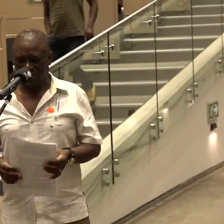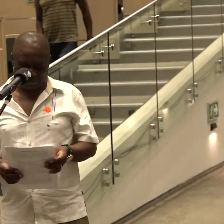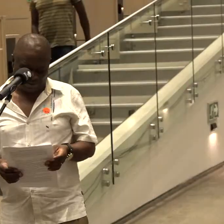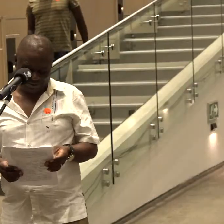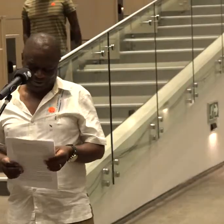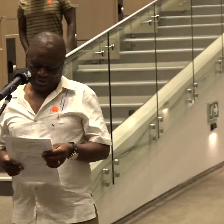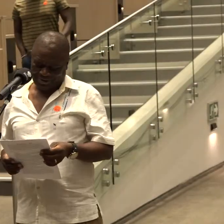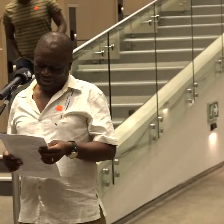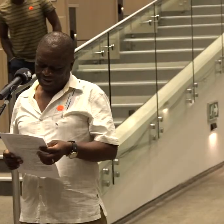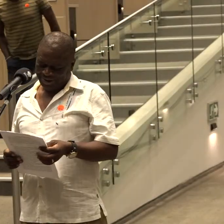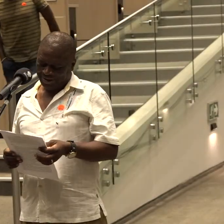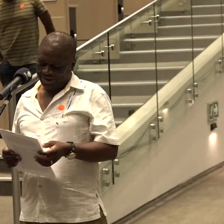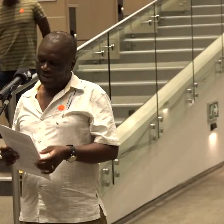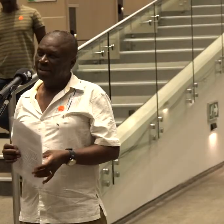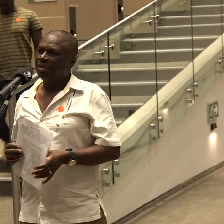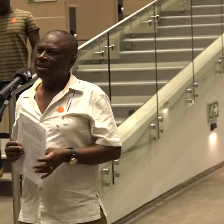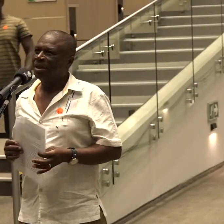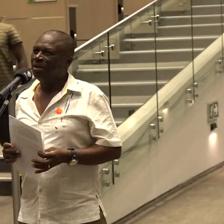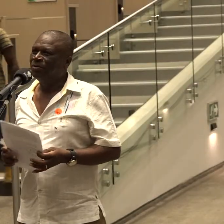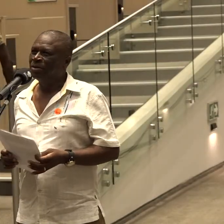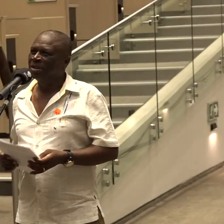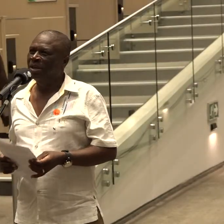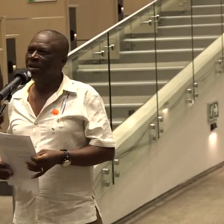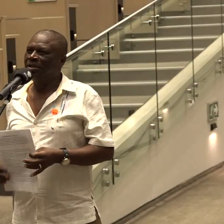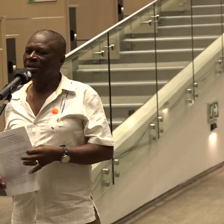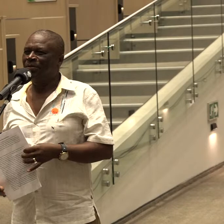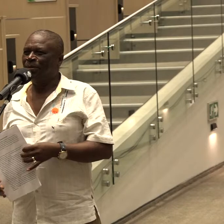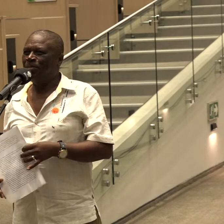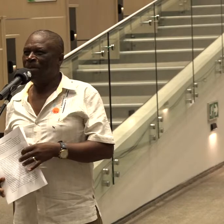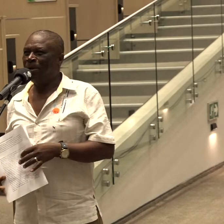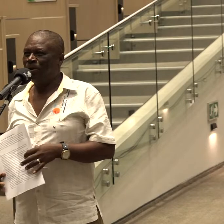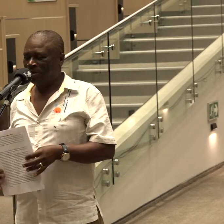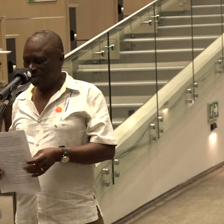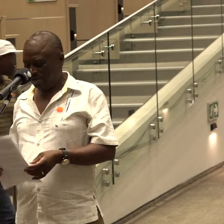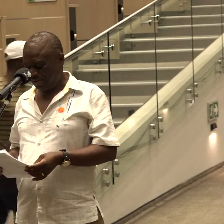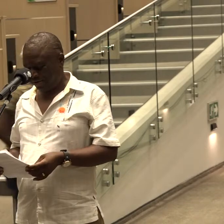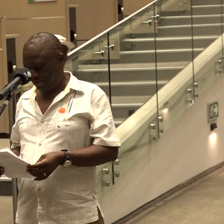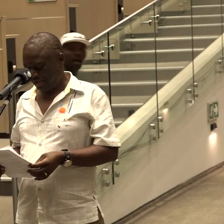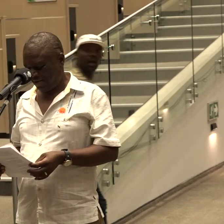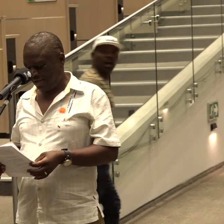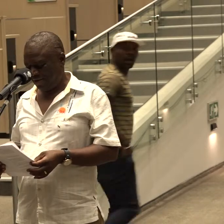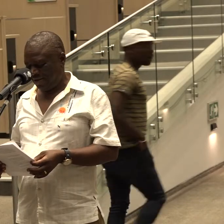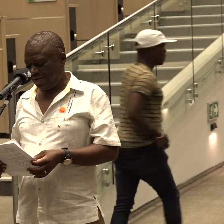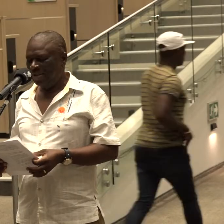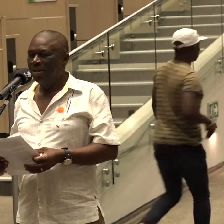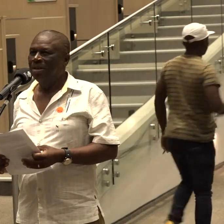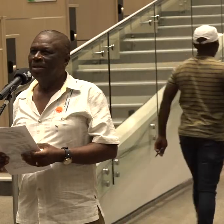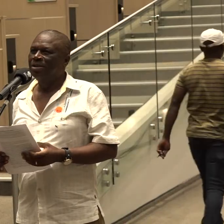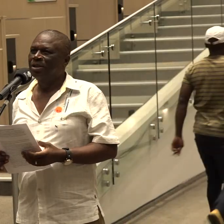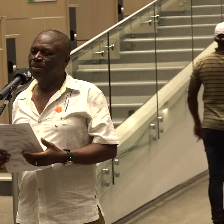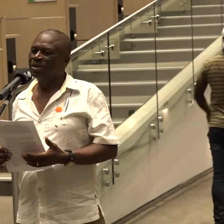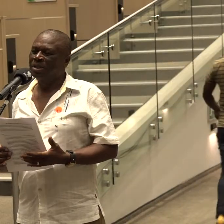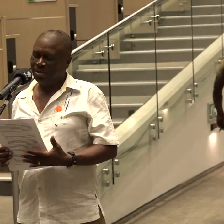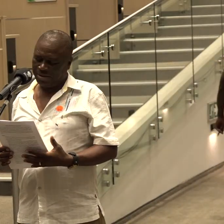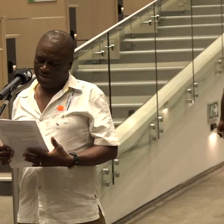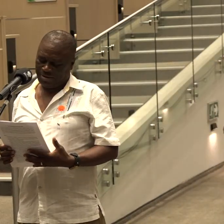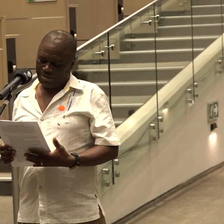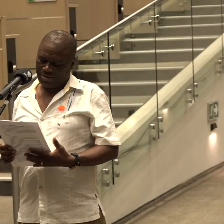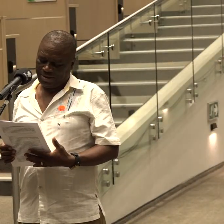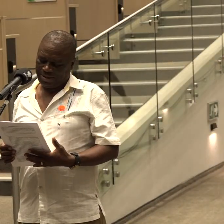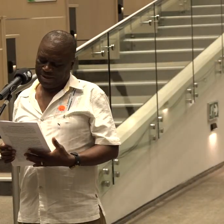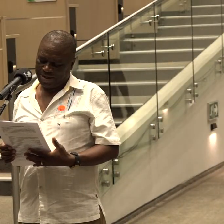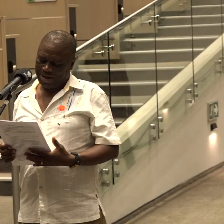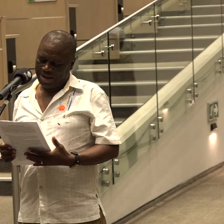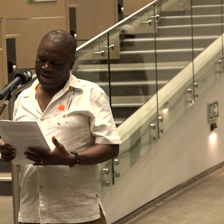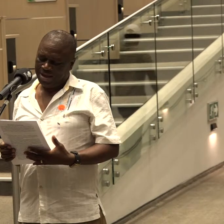do melon elf yourself from mamelodi Jefferson